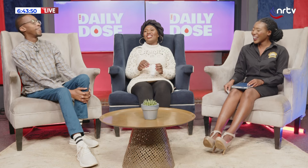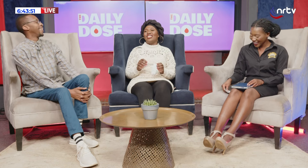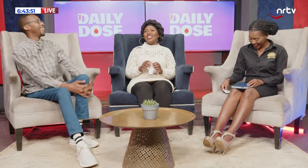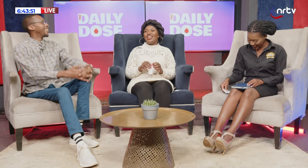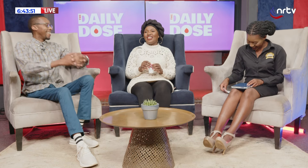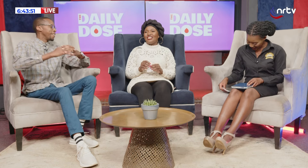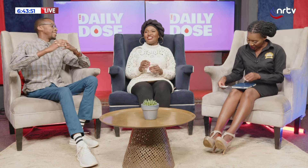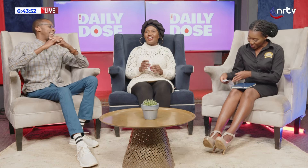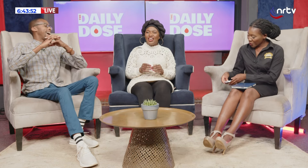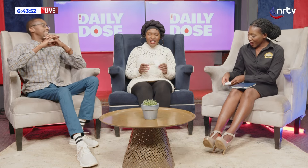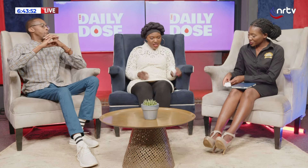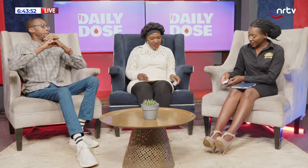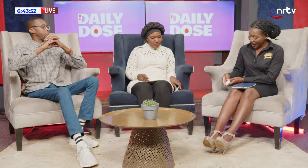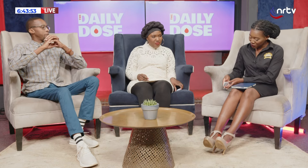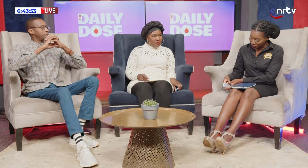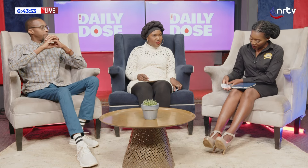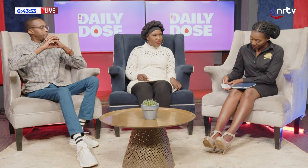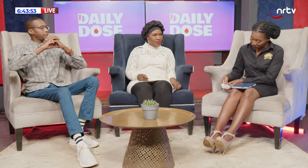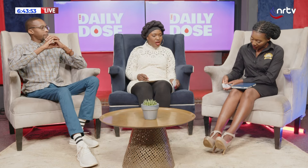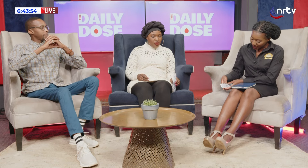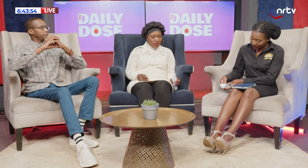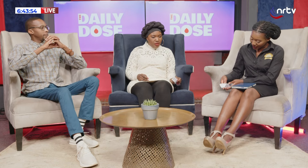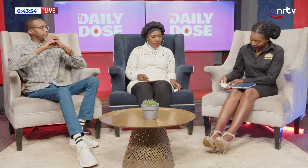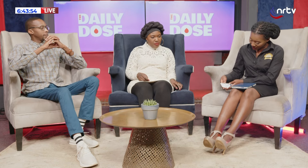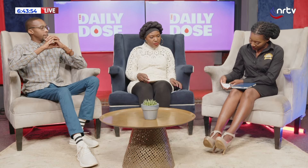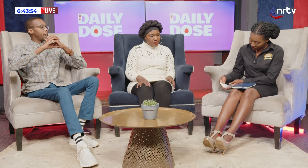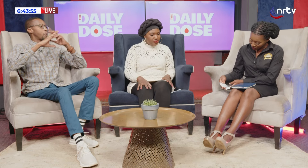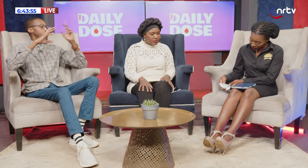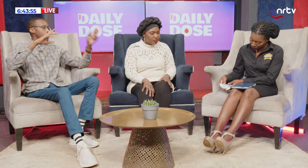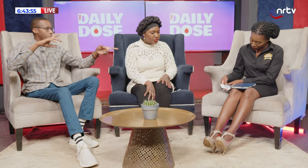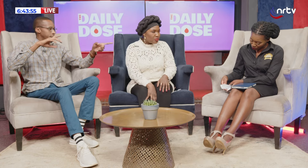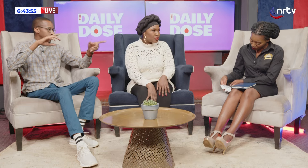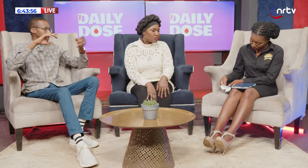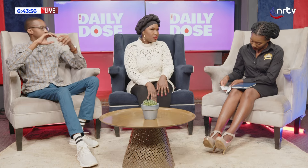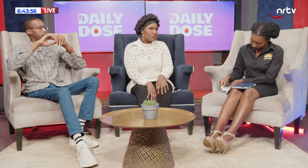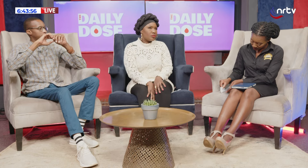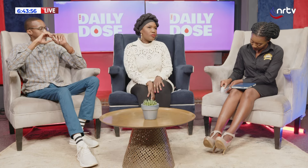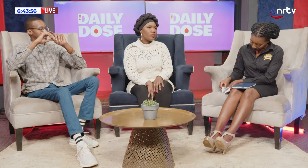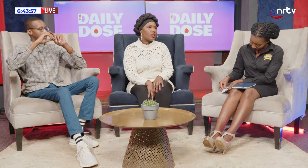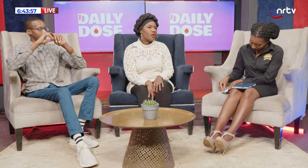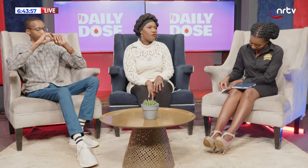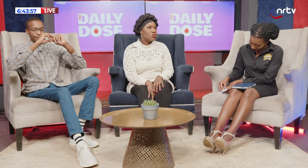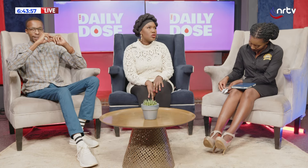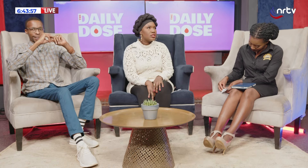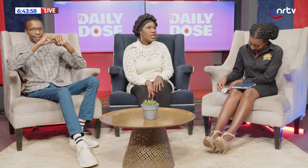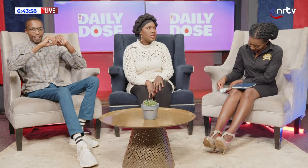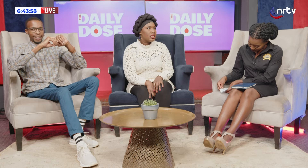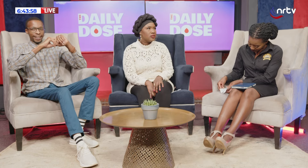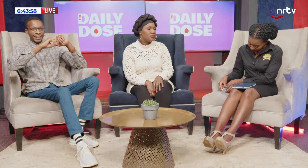Please. This is the lies. No, actually, I have to pick another letter. Mm. Yeah, because you've got crocodile. Awesome. Mm. Right. Lisa. This